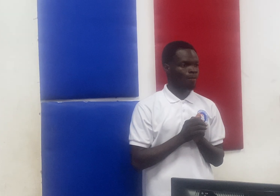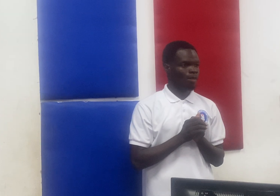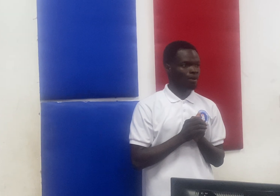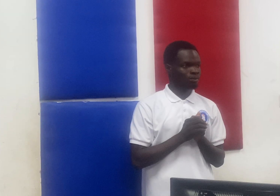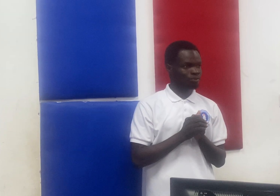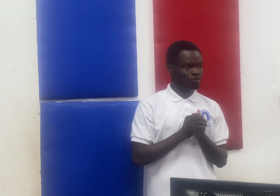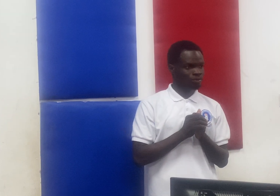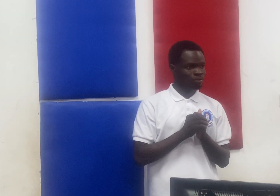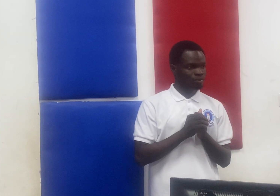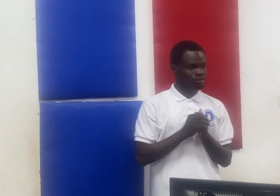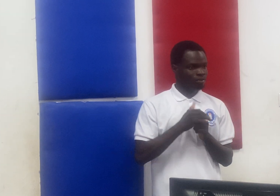Hello.